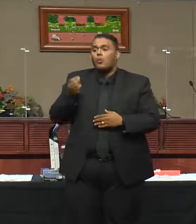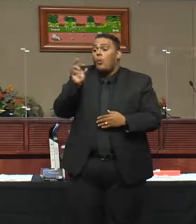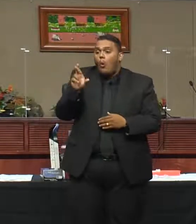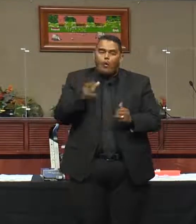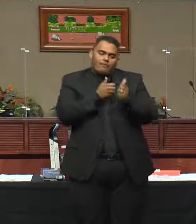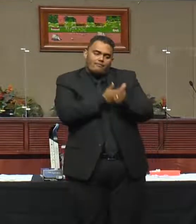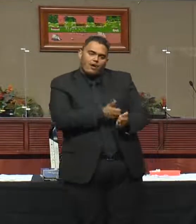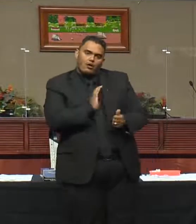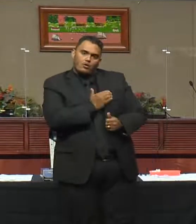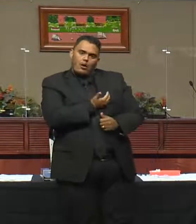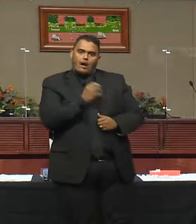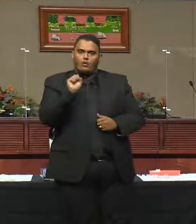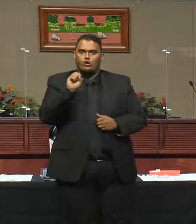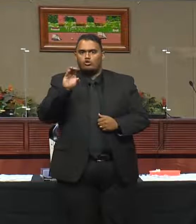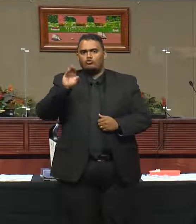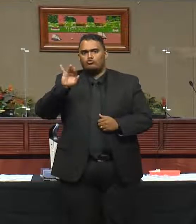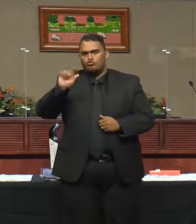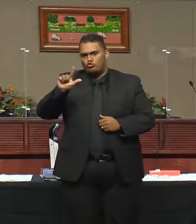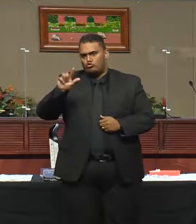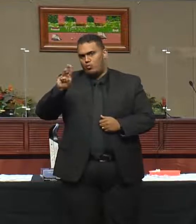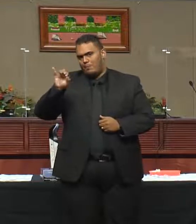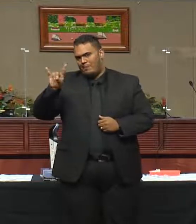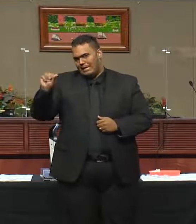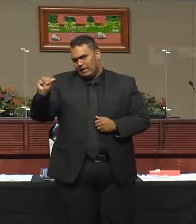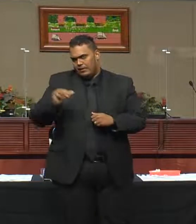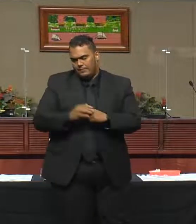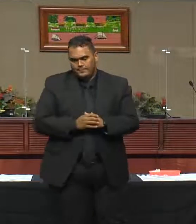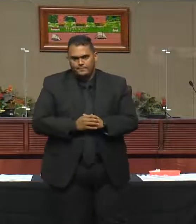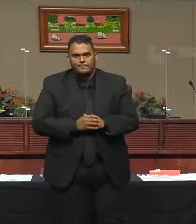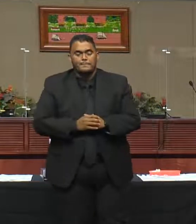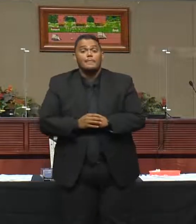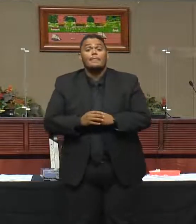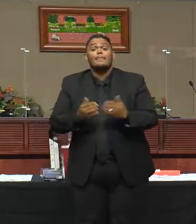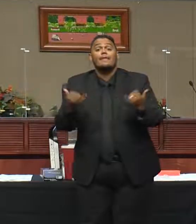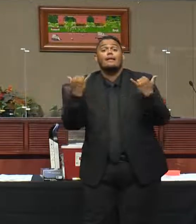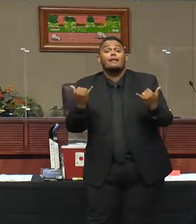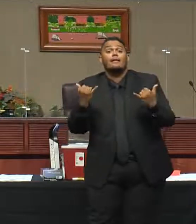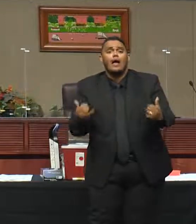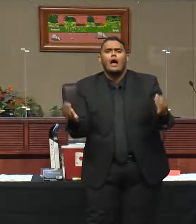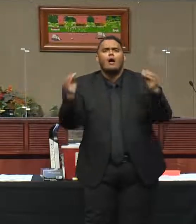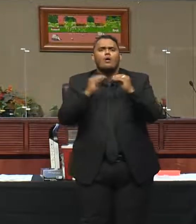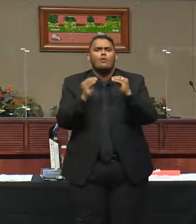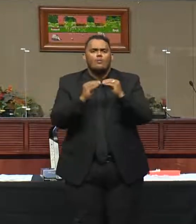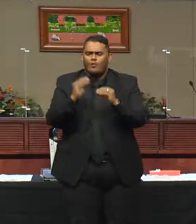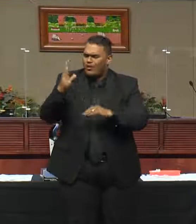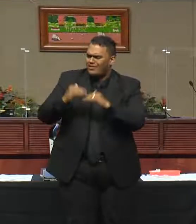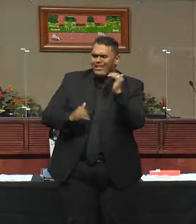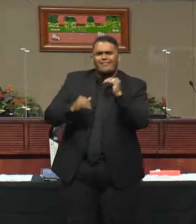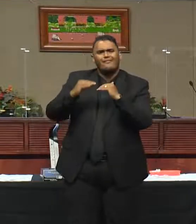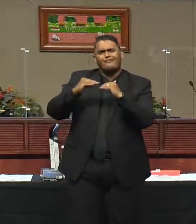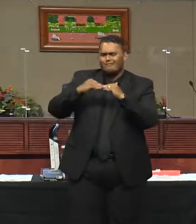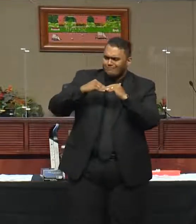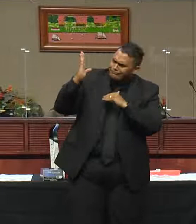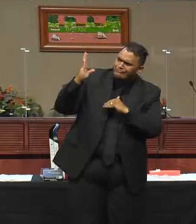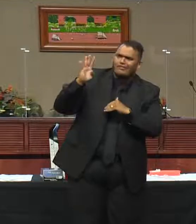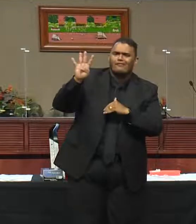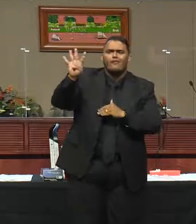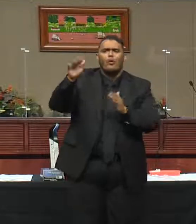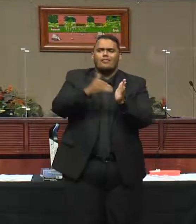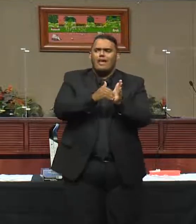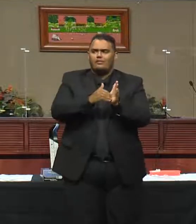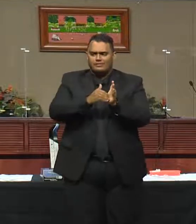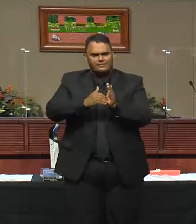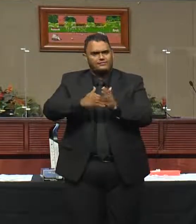media. We are distributing now more than 4,000 vaccinations a day at the Orange